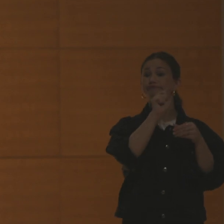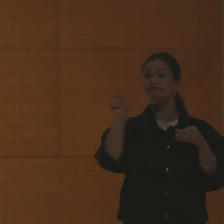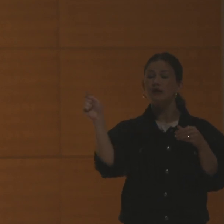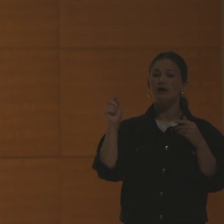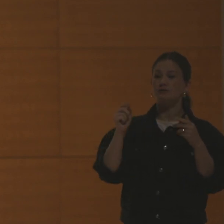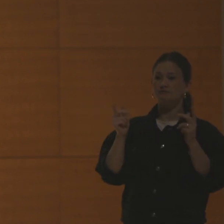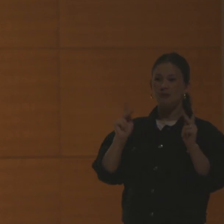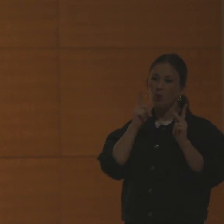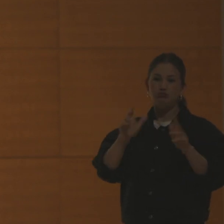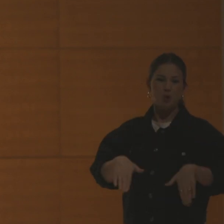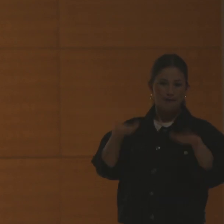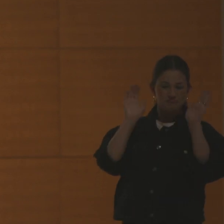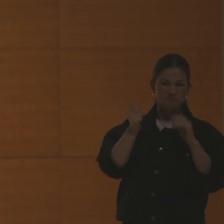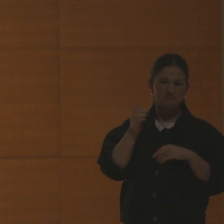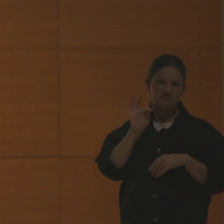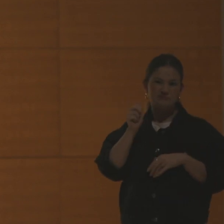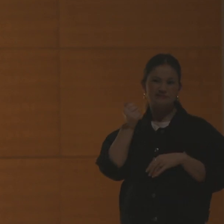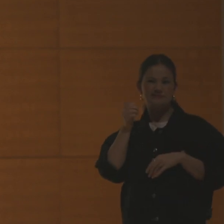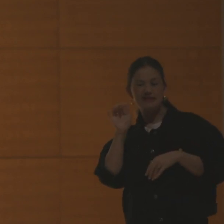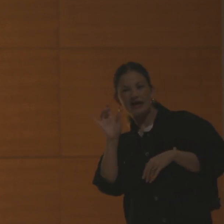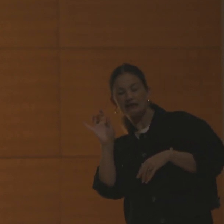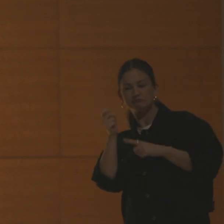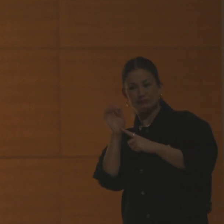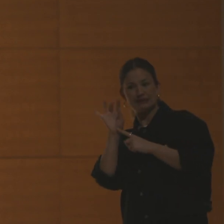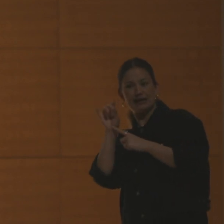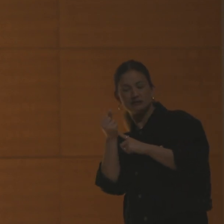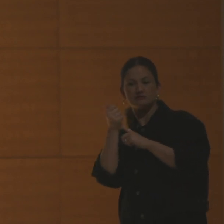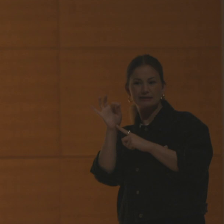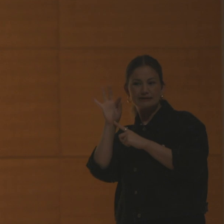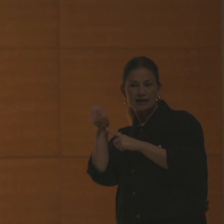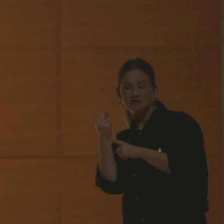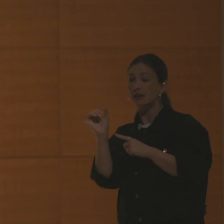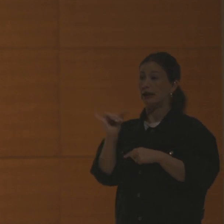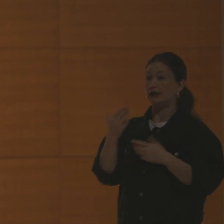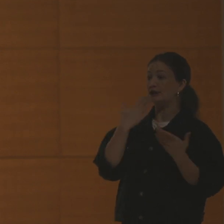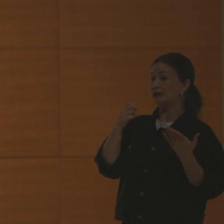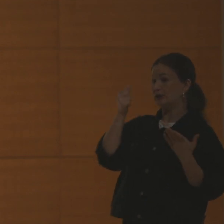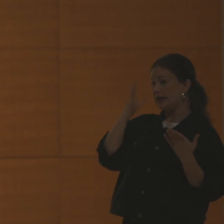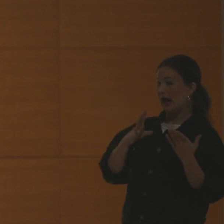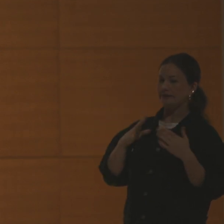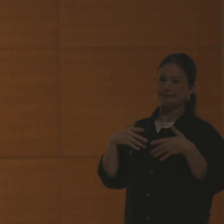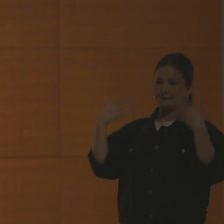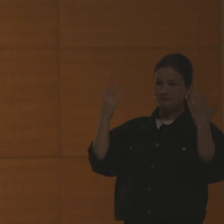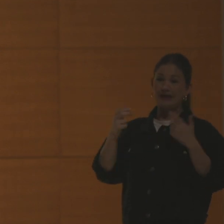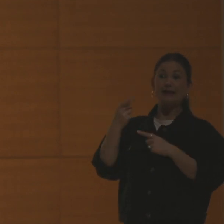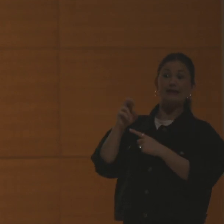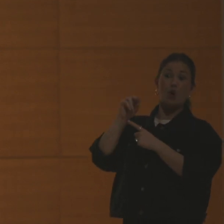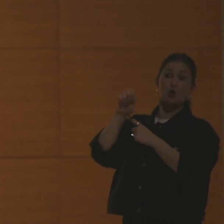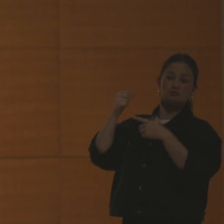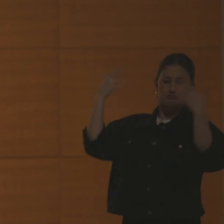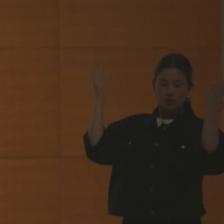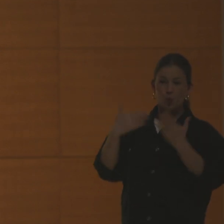growing up in the 80s and 90s, who were never the heroes, the good guys, or the action hero who got the girl at the end, we must be excised